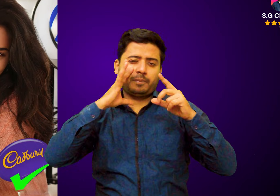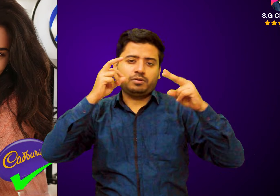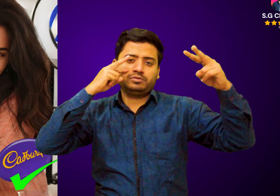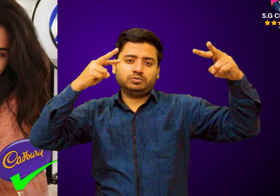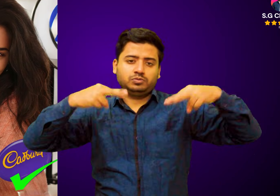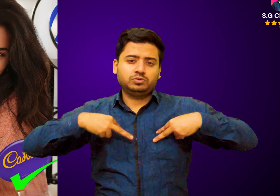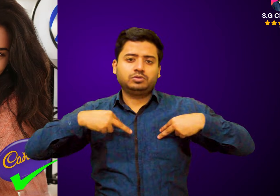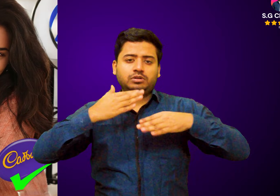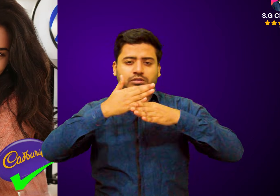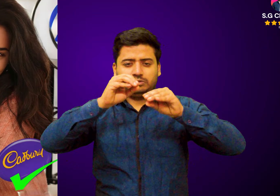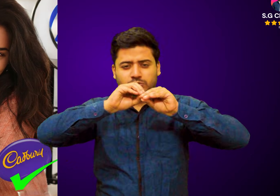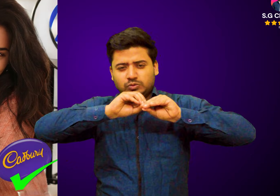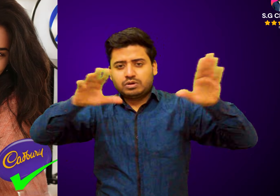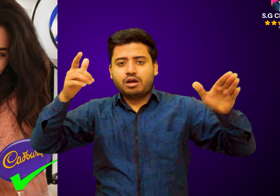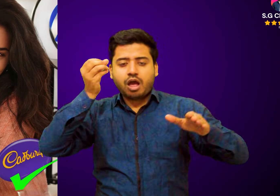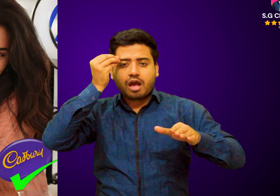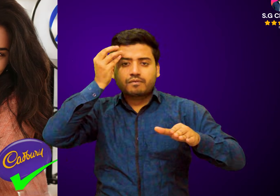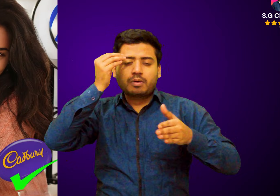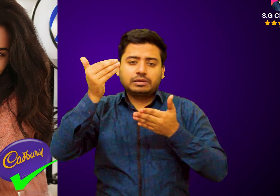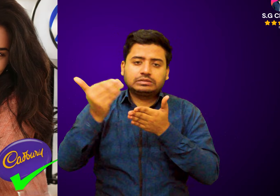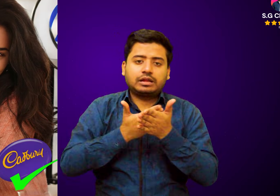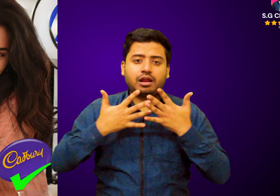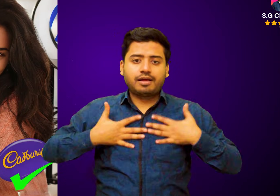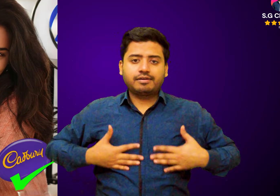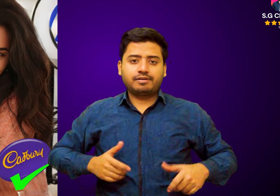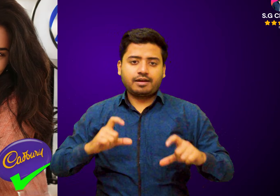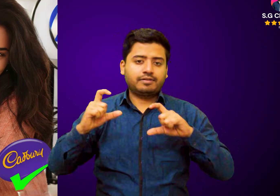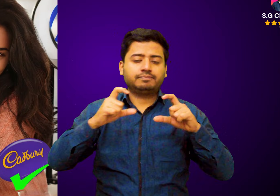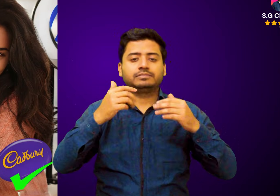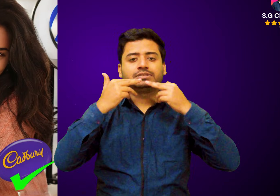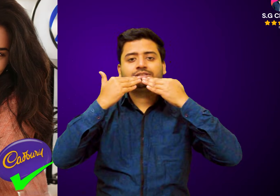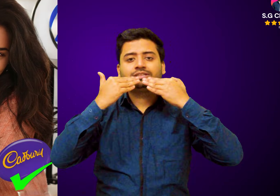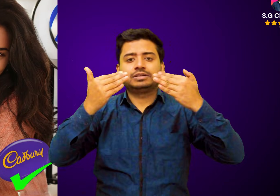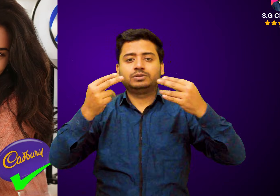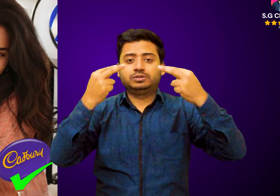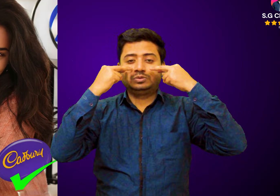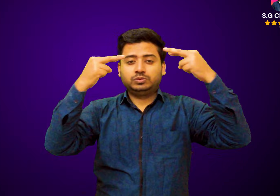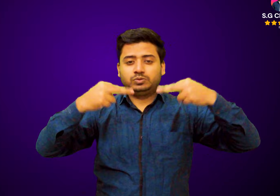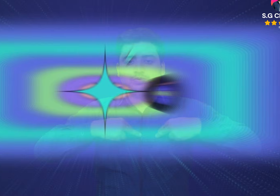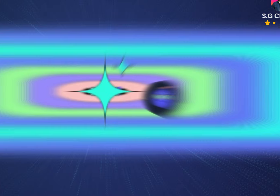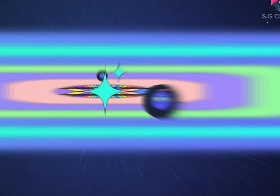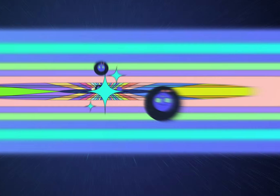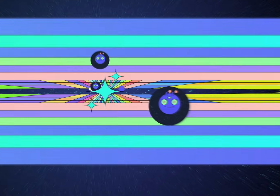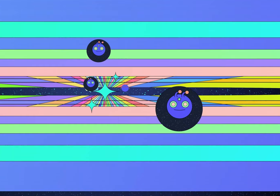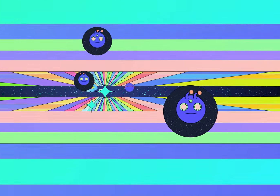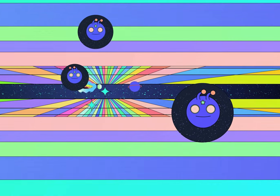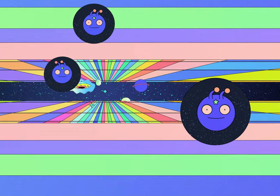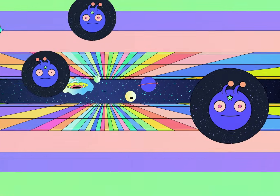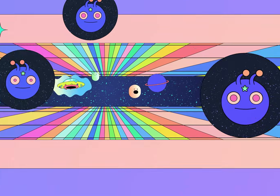chocolate, e.g., standard Cadbury dairy milk. This option is widely available.